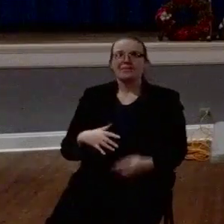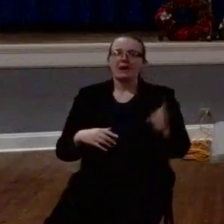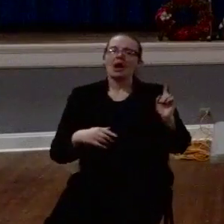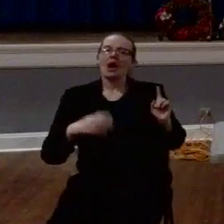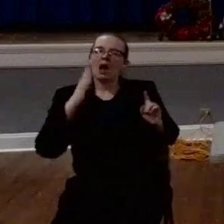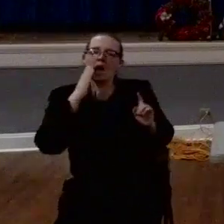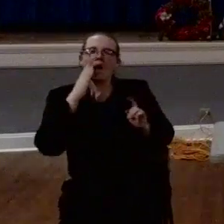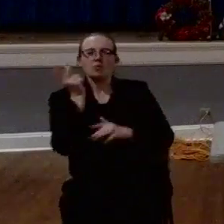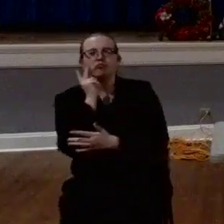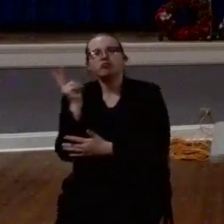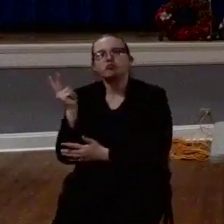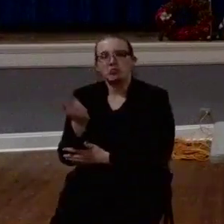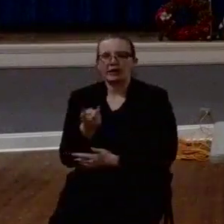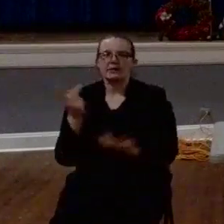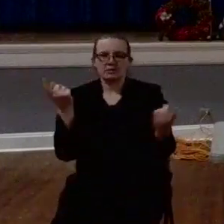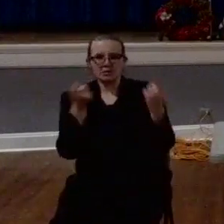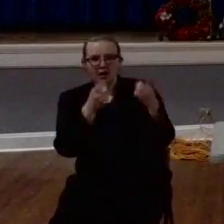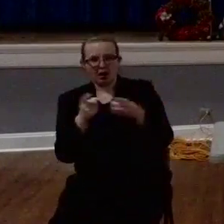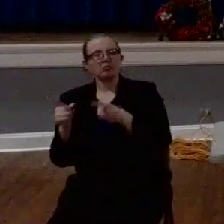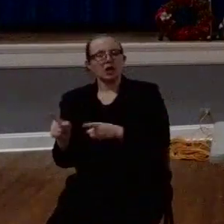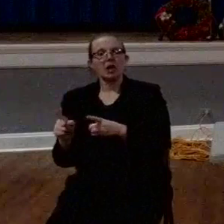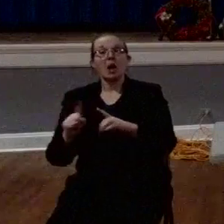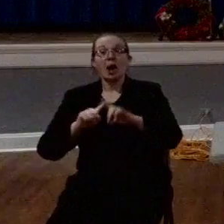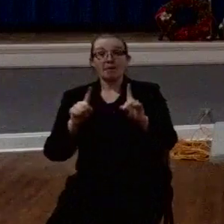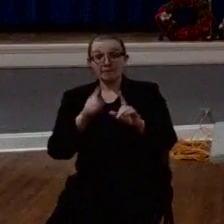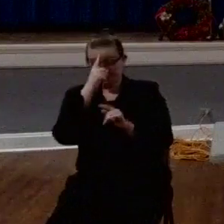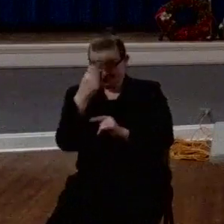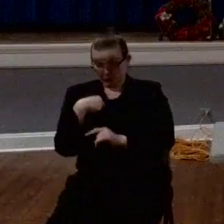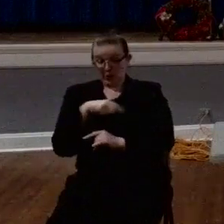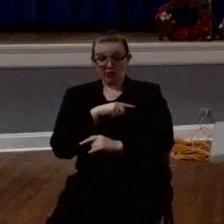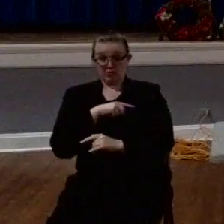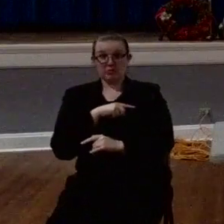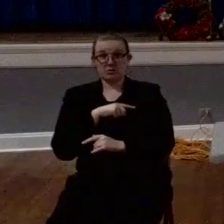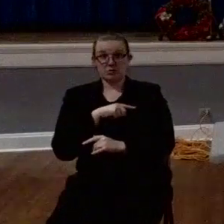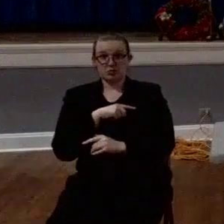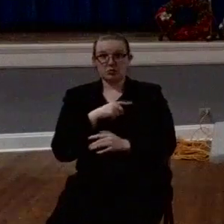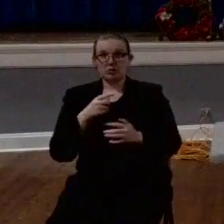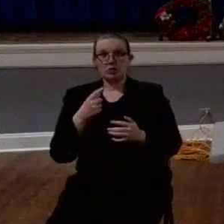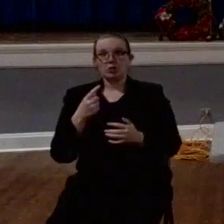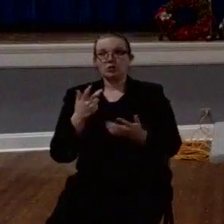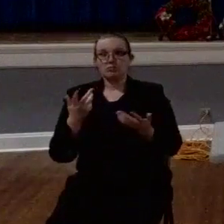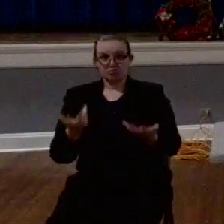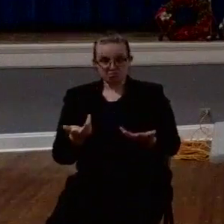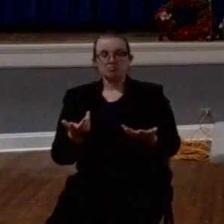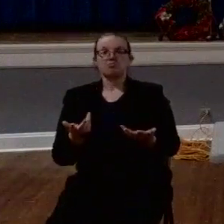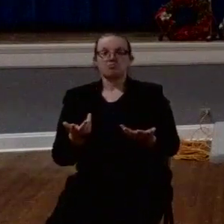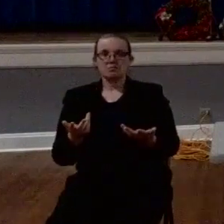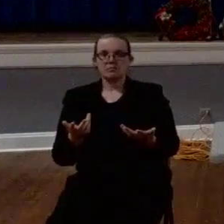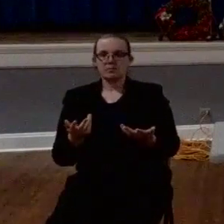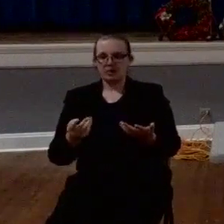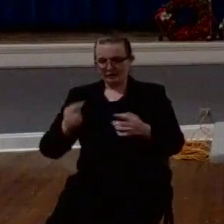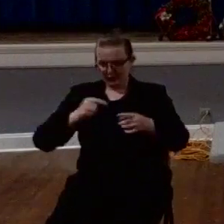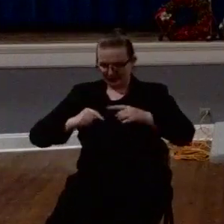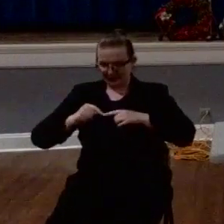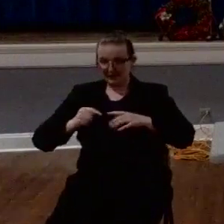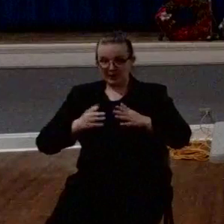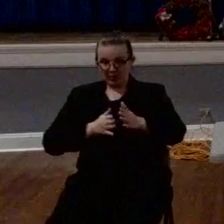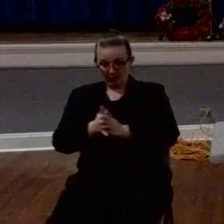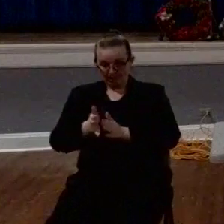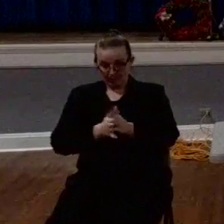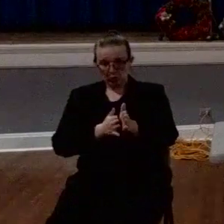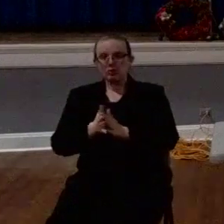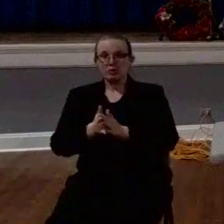seen where that happens, but you know, for us, we are again back to the park, and